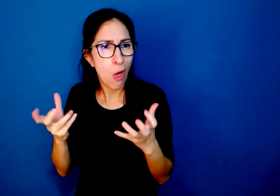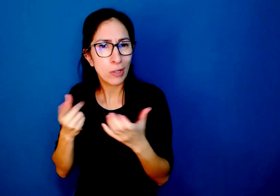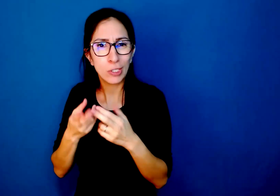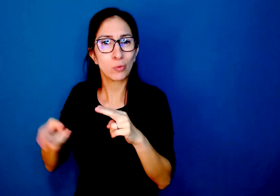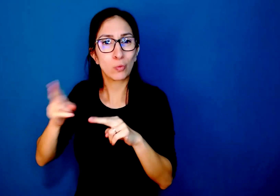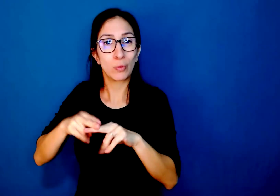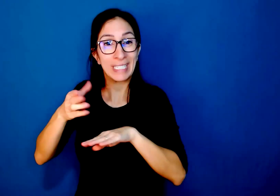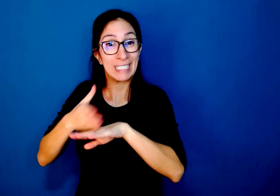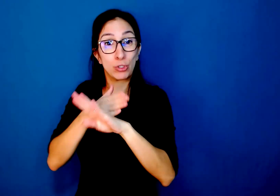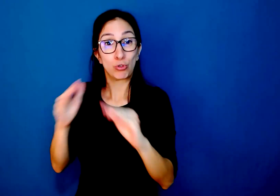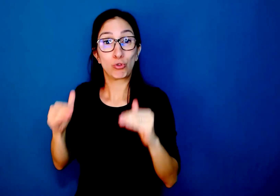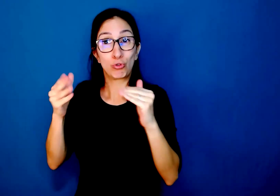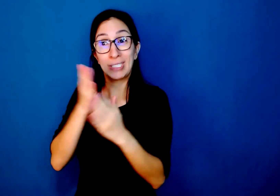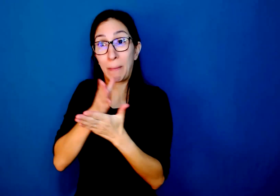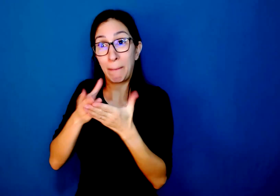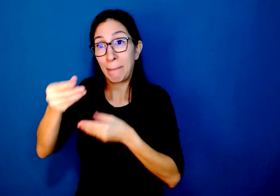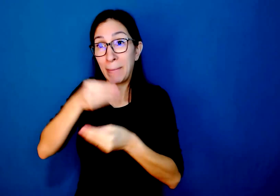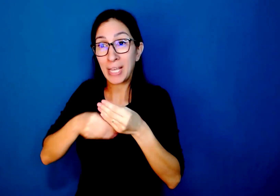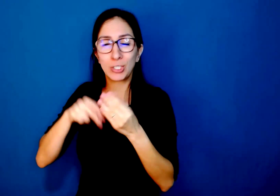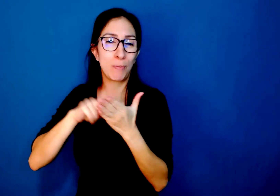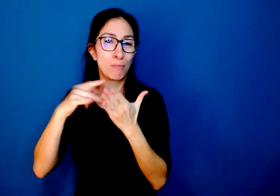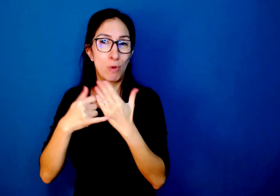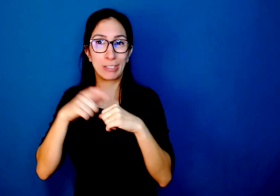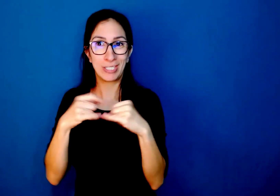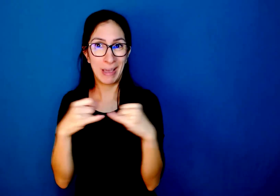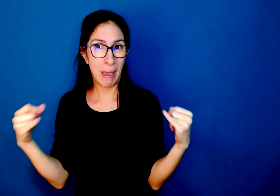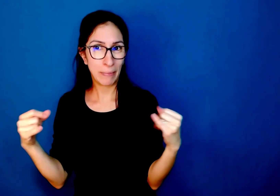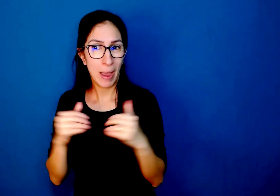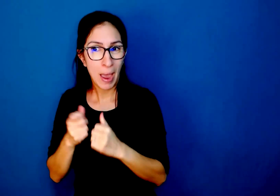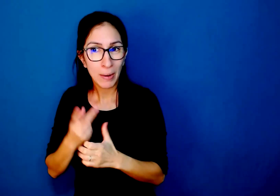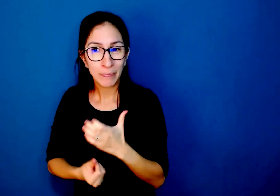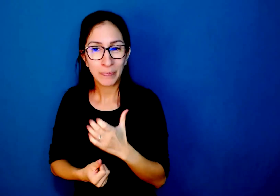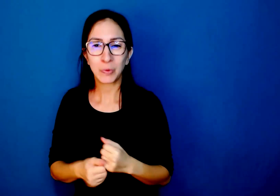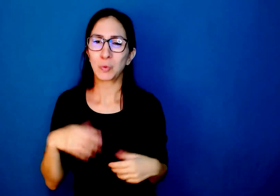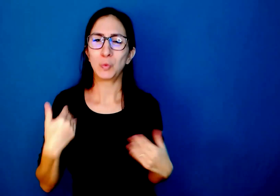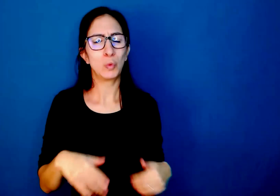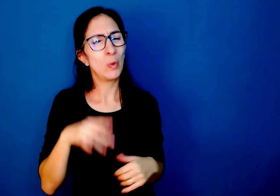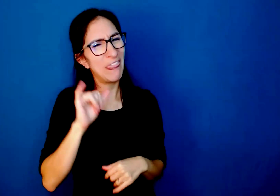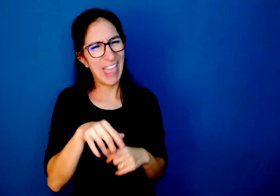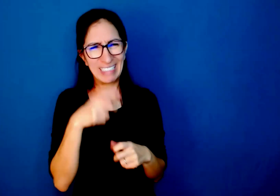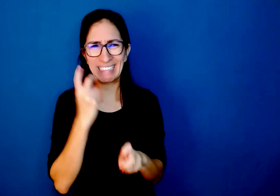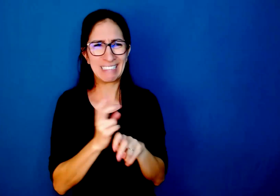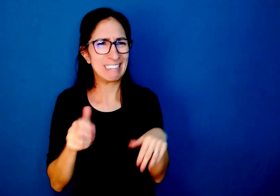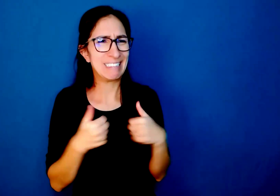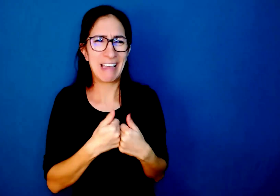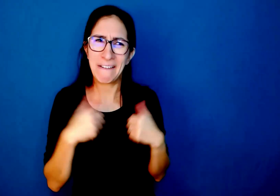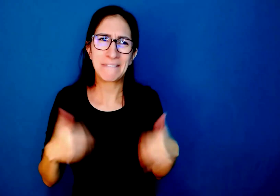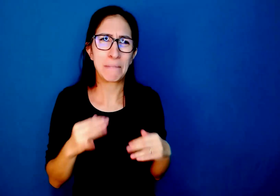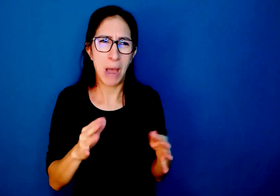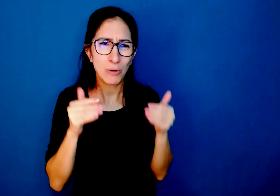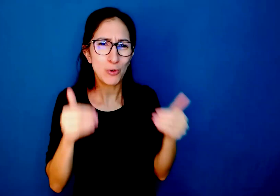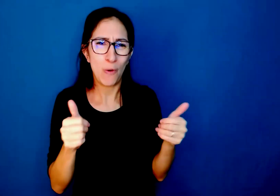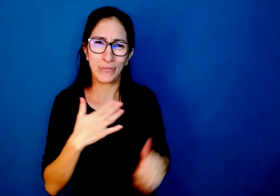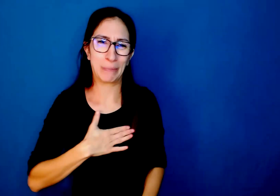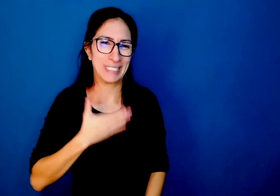timeline? I can Stakeholder take that. buy-in is just I a was going to say tricky, but Kevin is yeah, go perfect for it, this one. Kevin, please. Can you